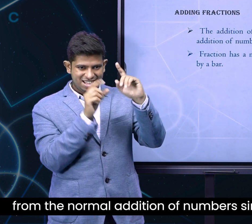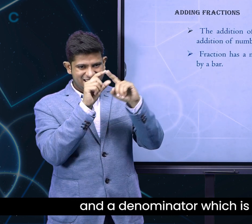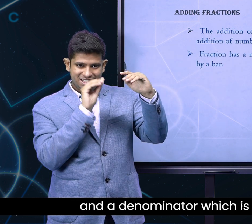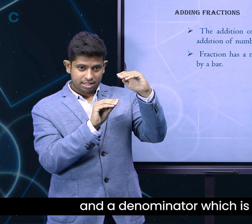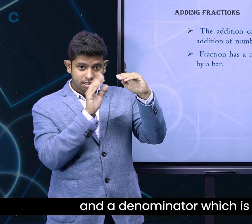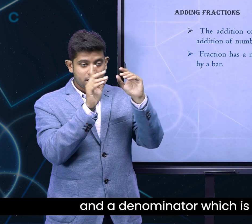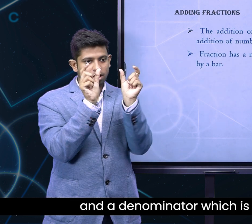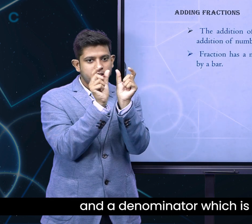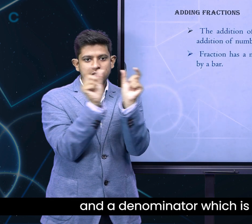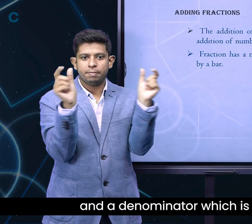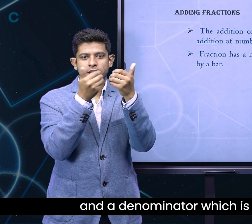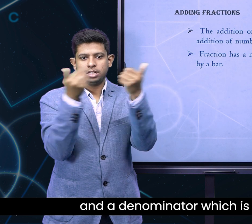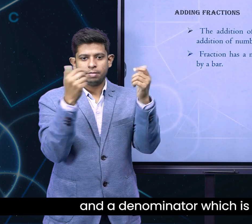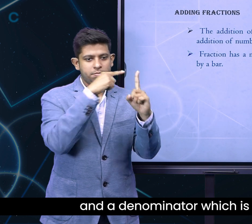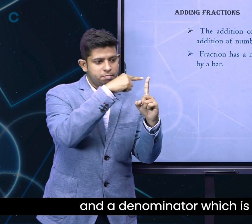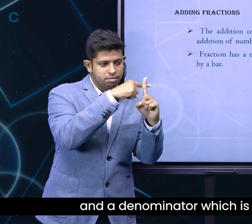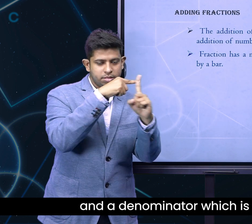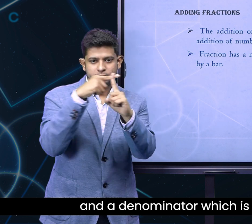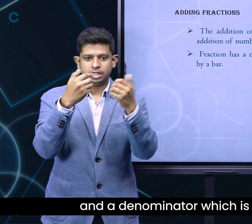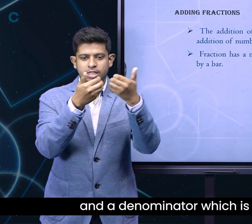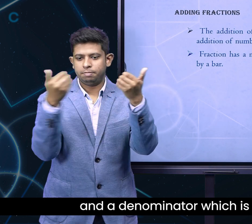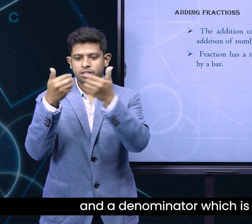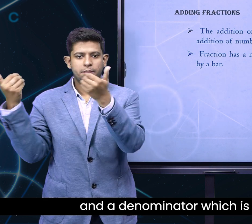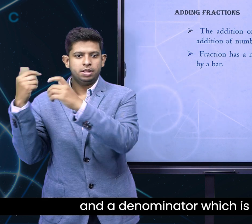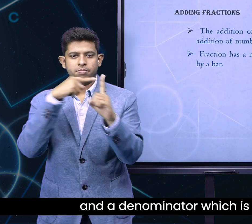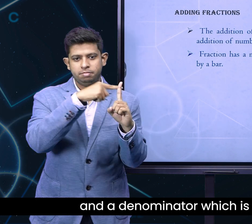and denominator which is separated by a bar.